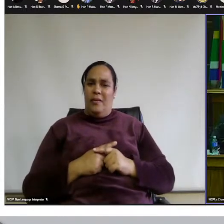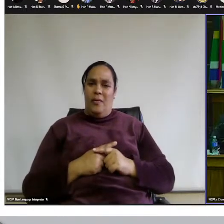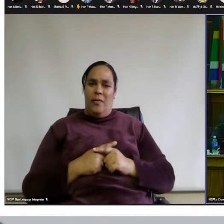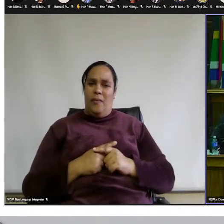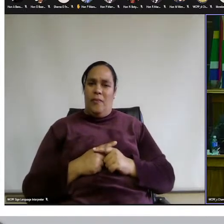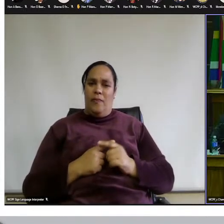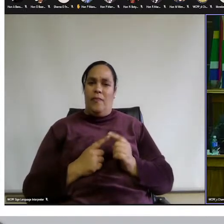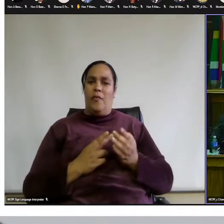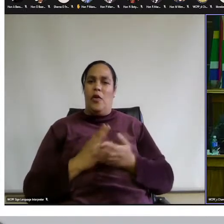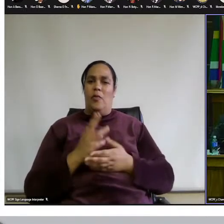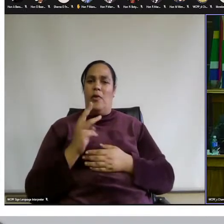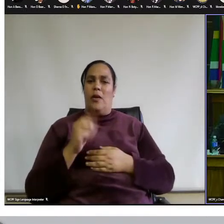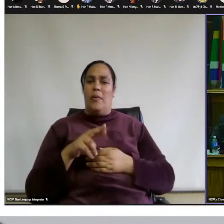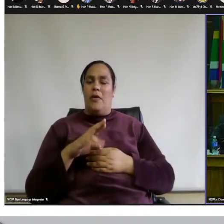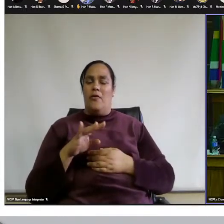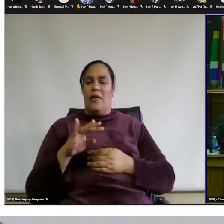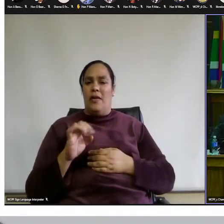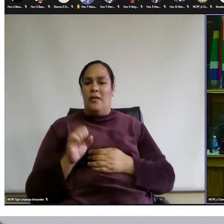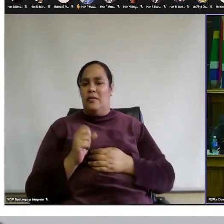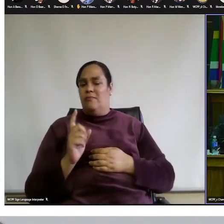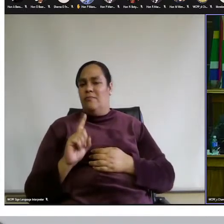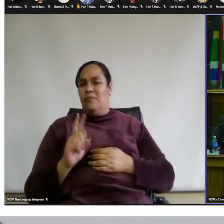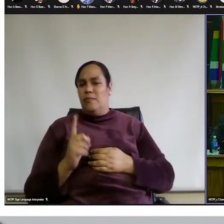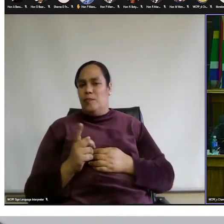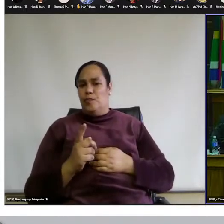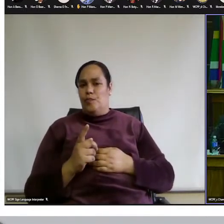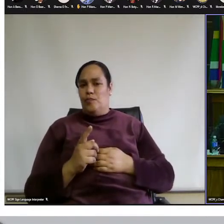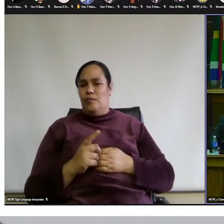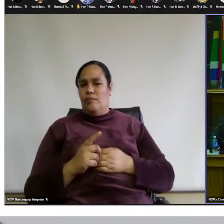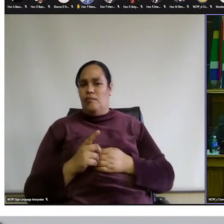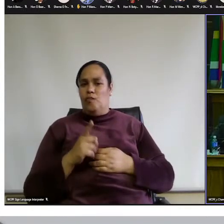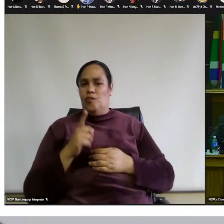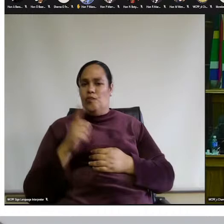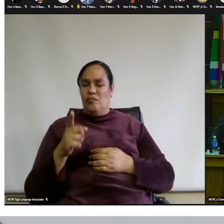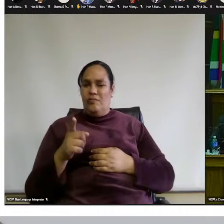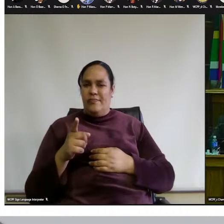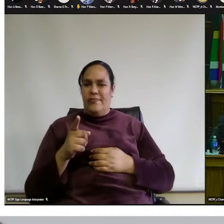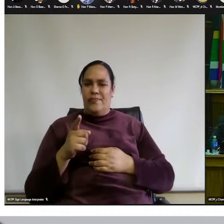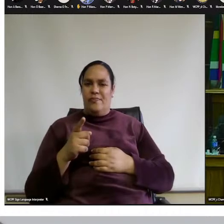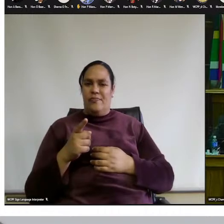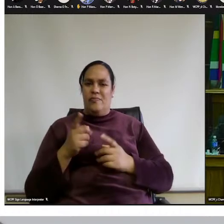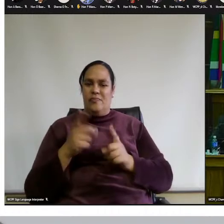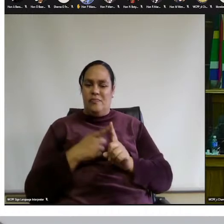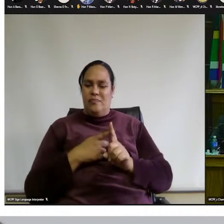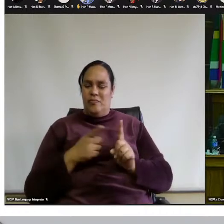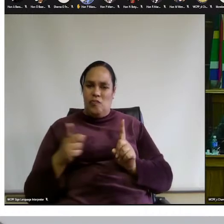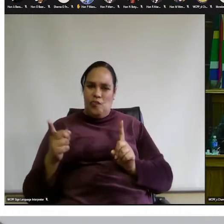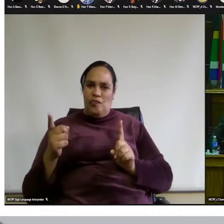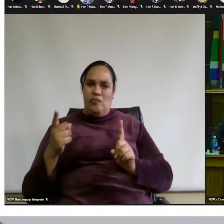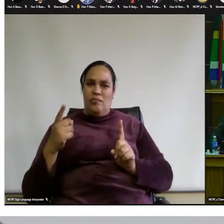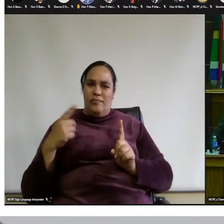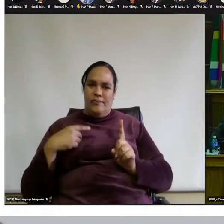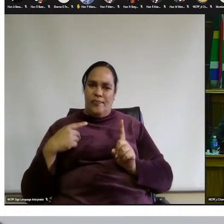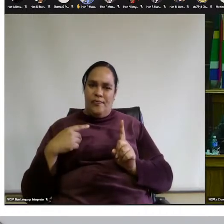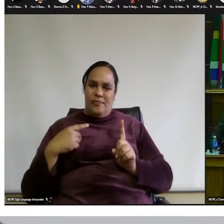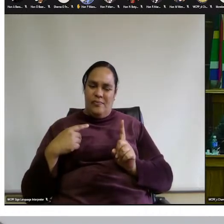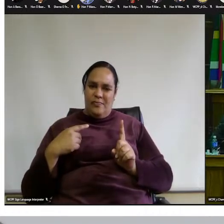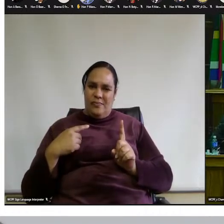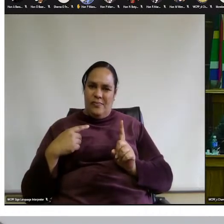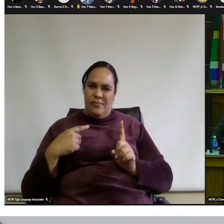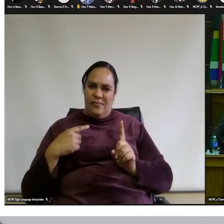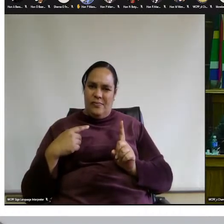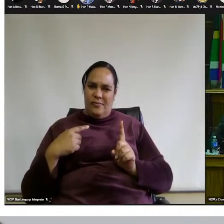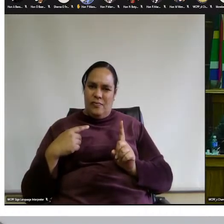Honourable Murray, what's your point of order? And the motion is contradictory. It says I commend the council for